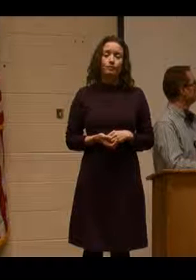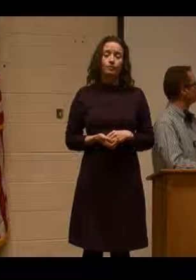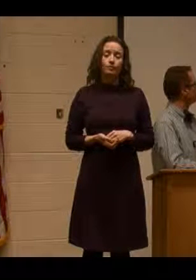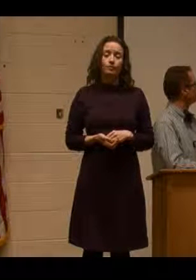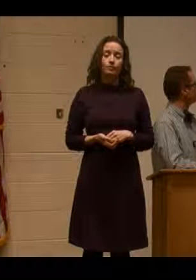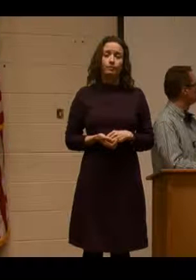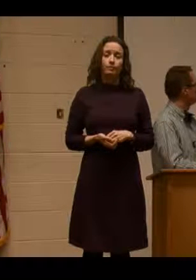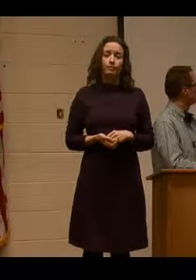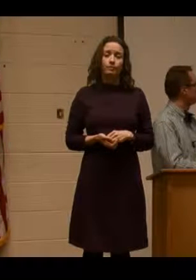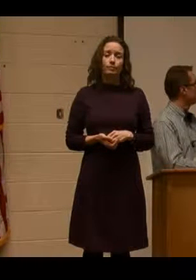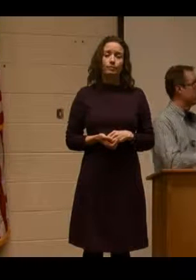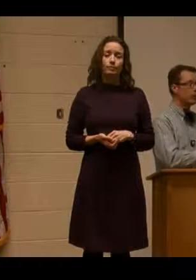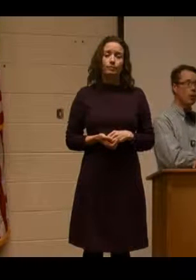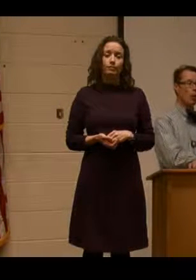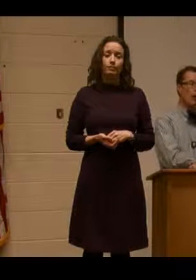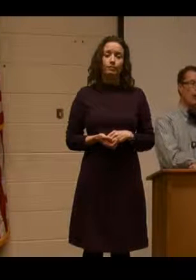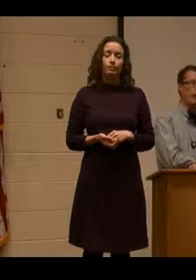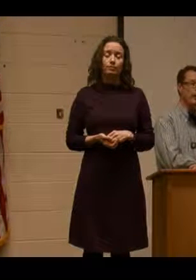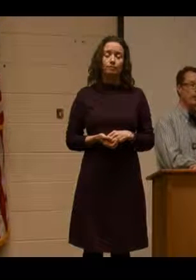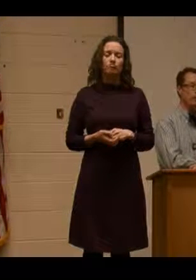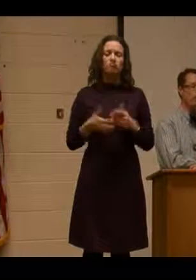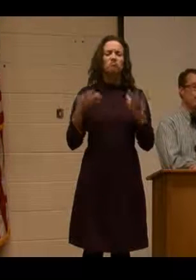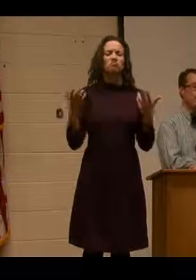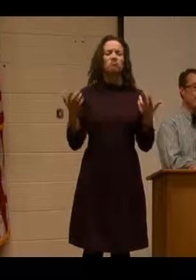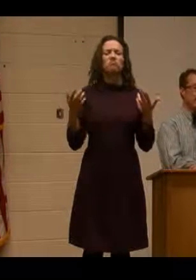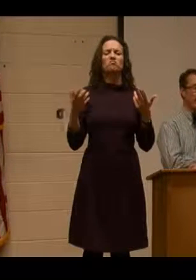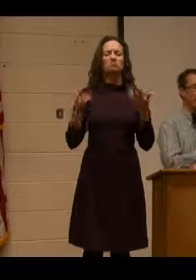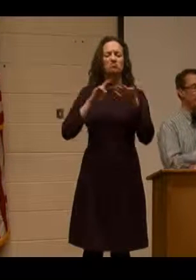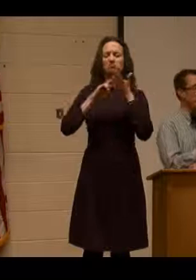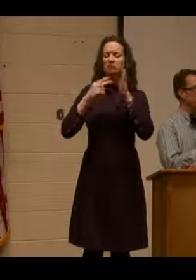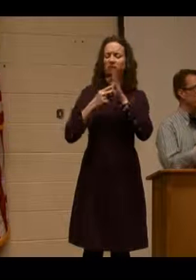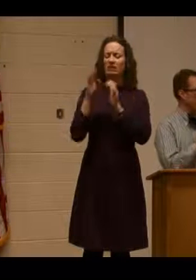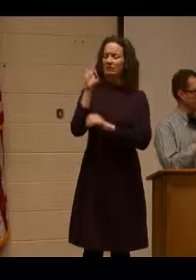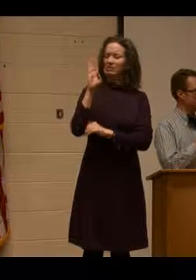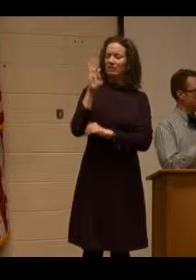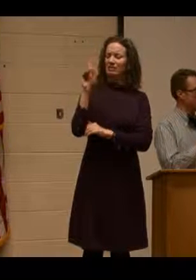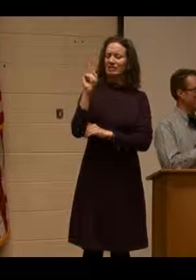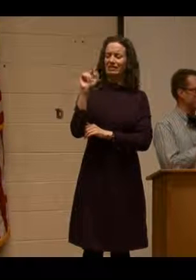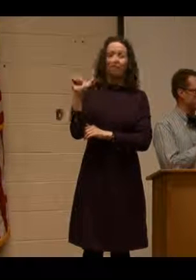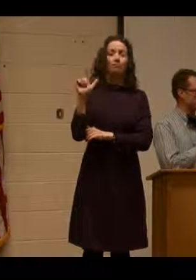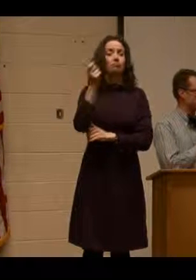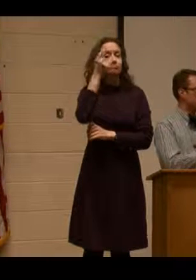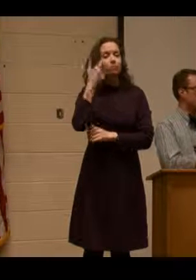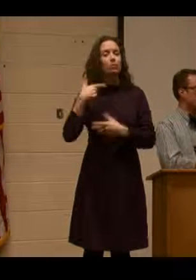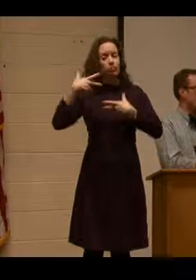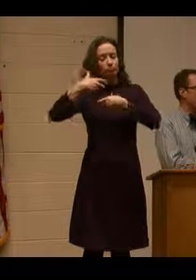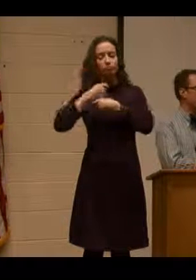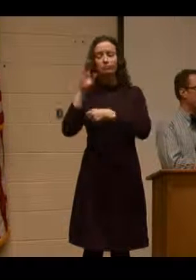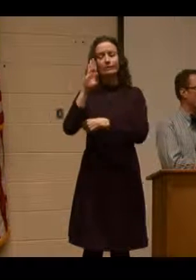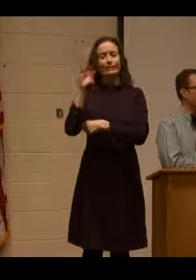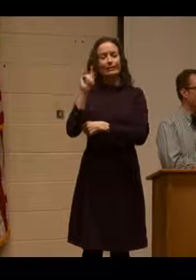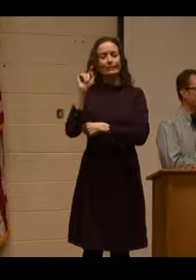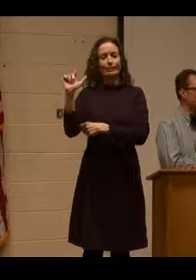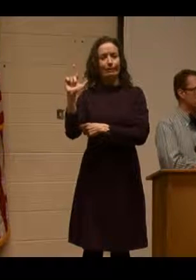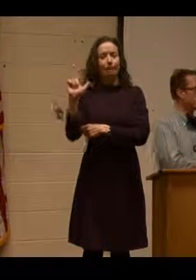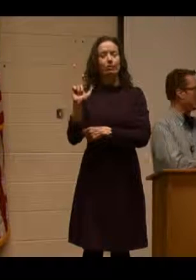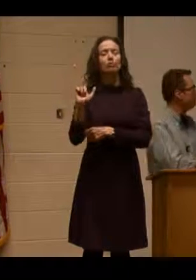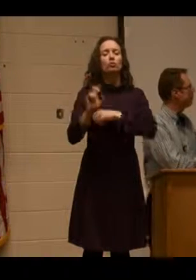So what is BTL? And we call it BTL for Bridges to Life. Bridges to Life is